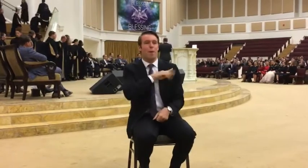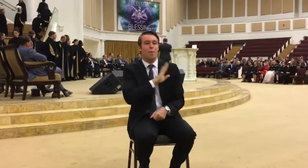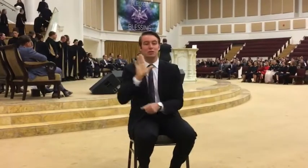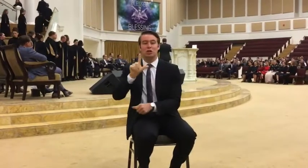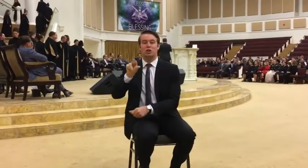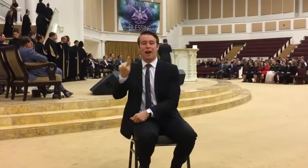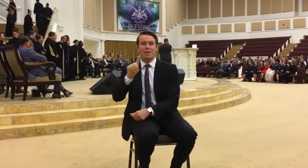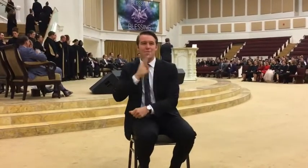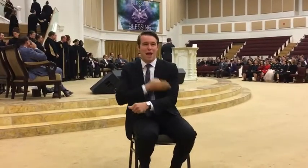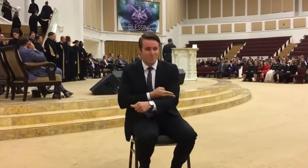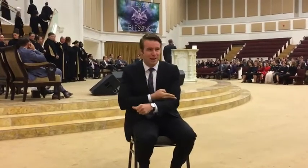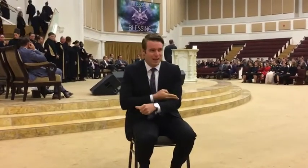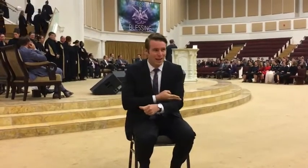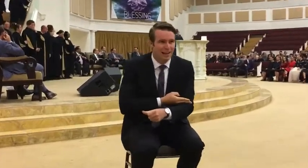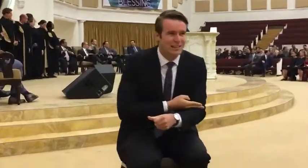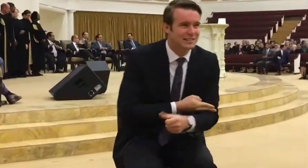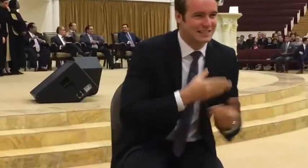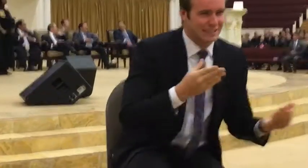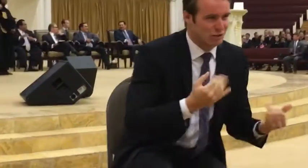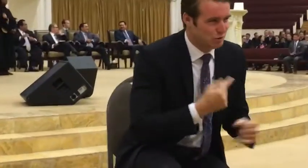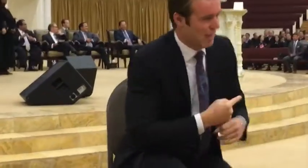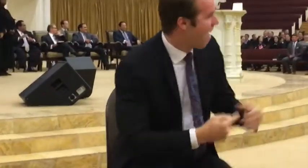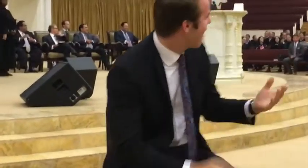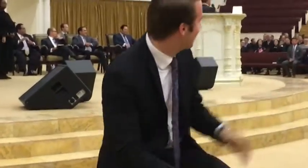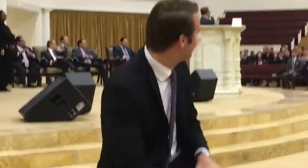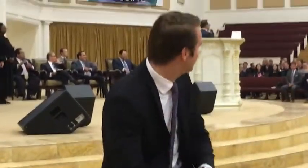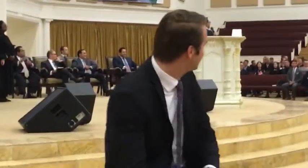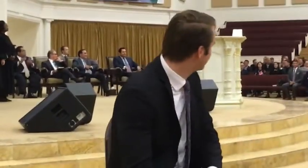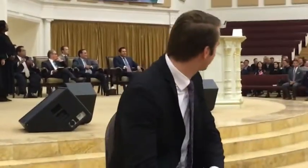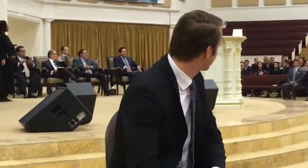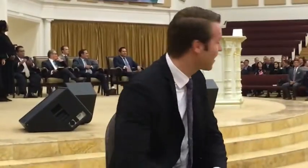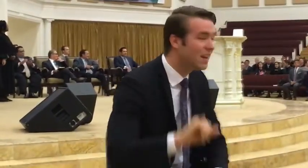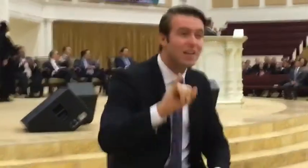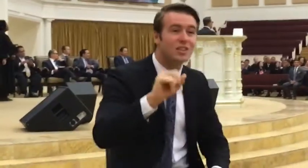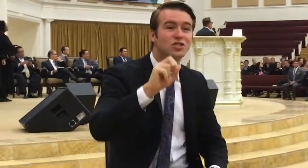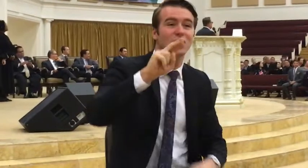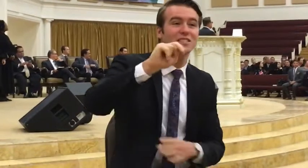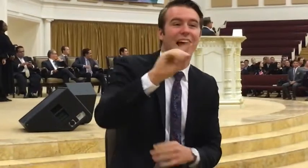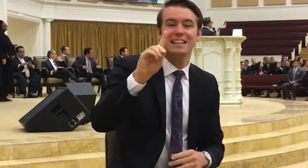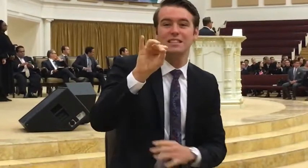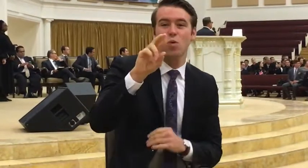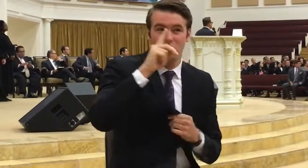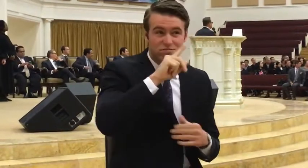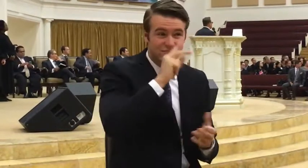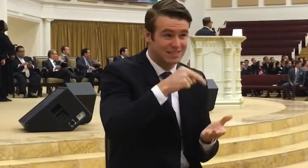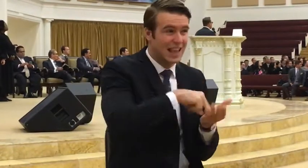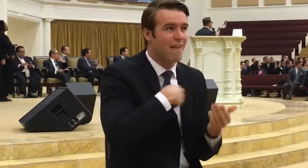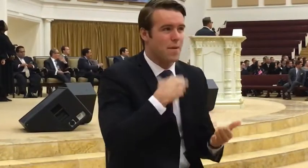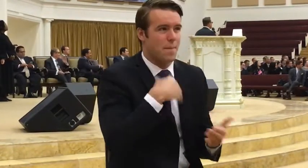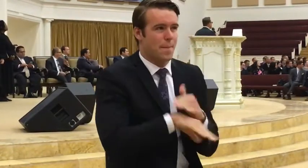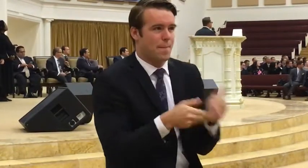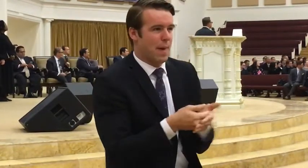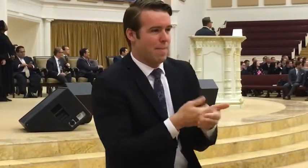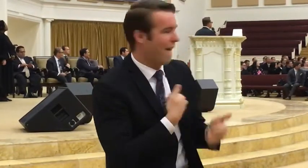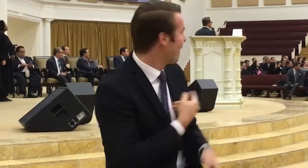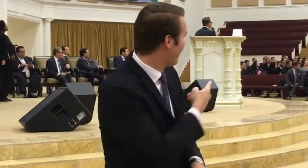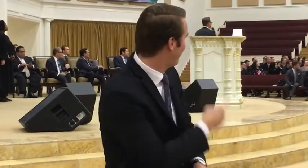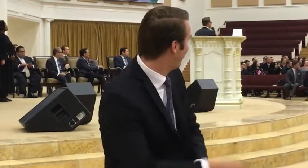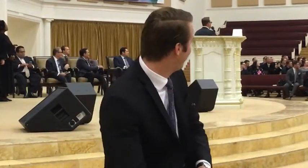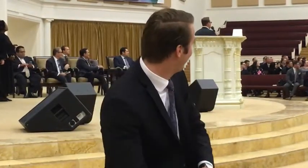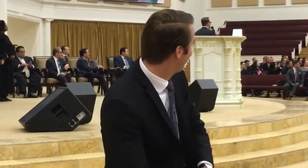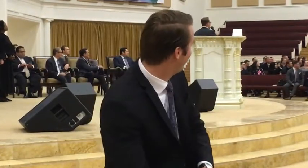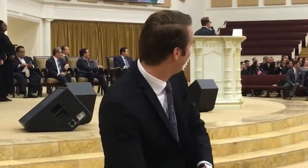have Elder Baumeister here today. Amen. Justin and Dior, stand up. You have little Samil back there.